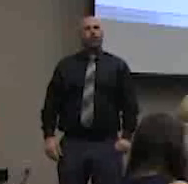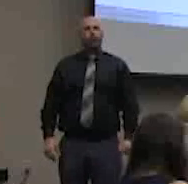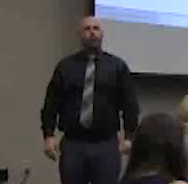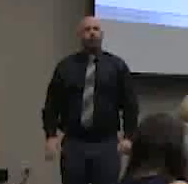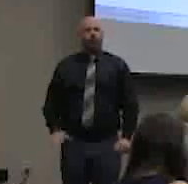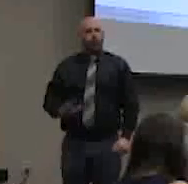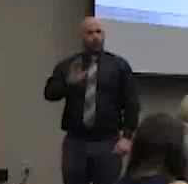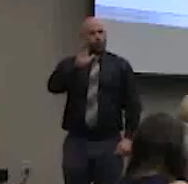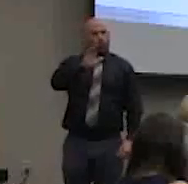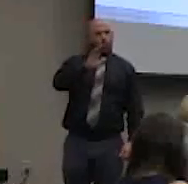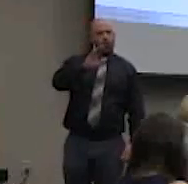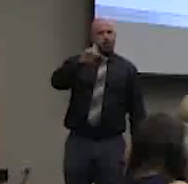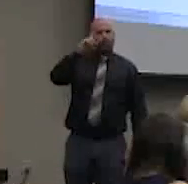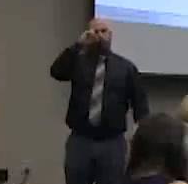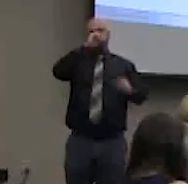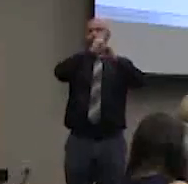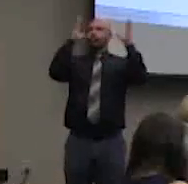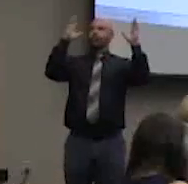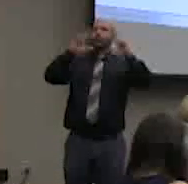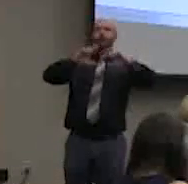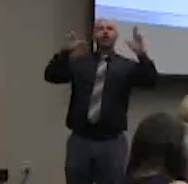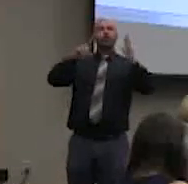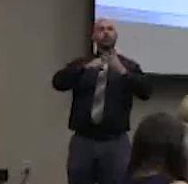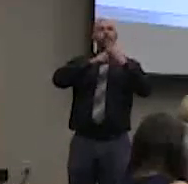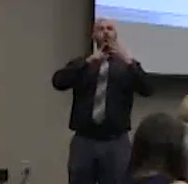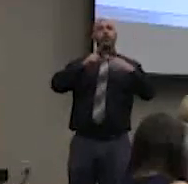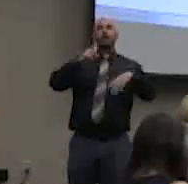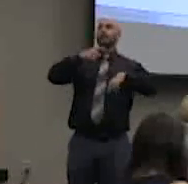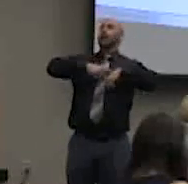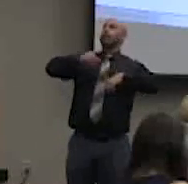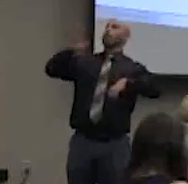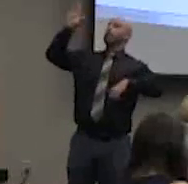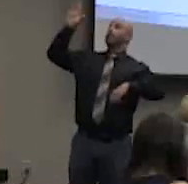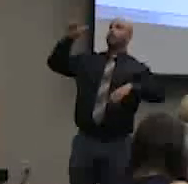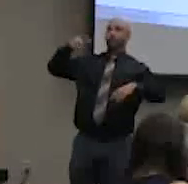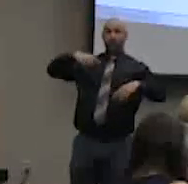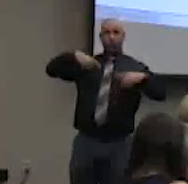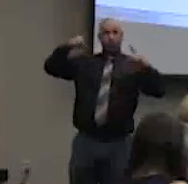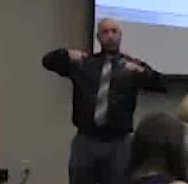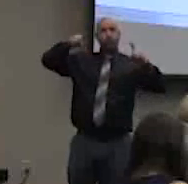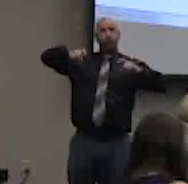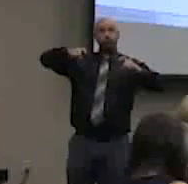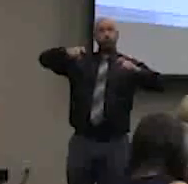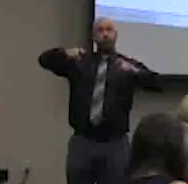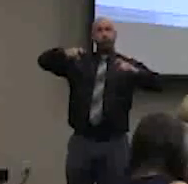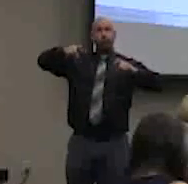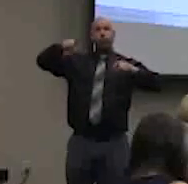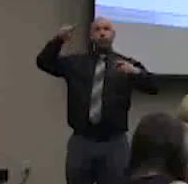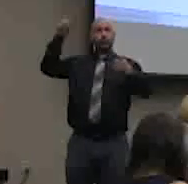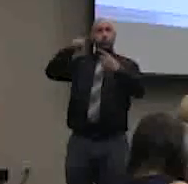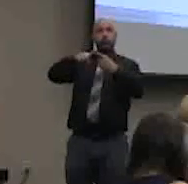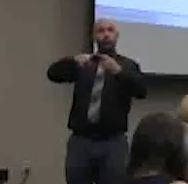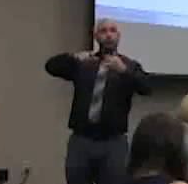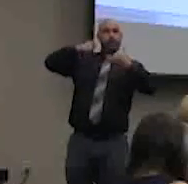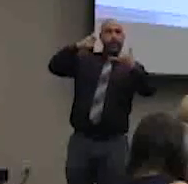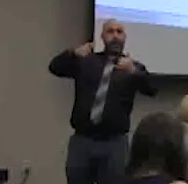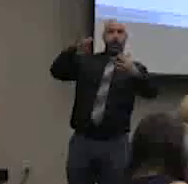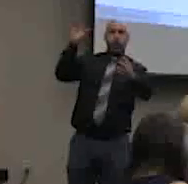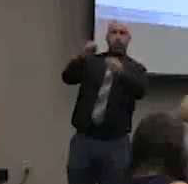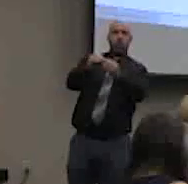evolved from the time you raised your hand to say, I think we can try this, to where you are in the process right now? What have you